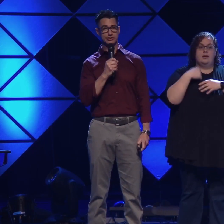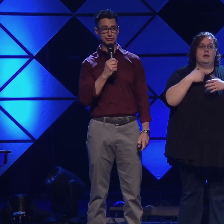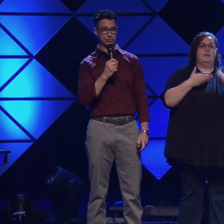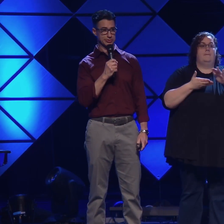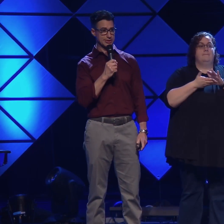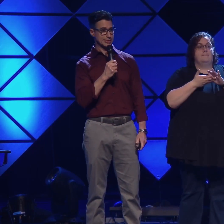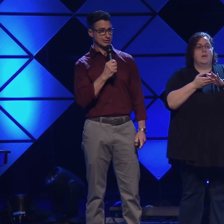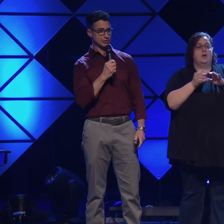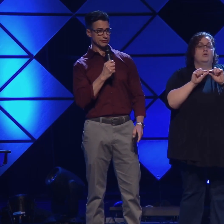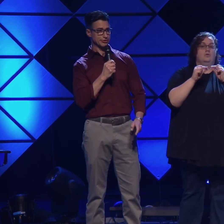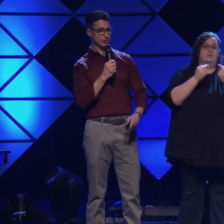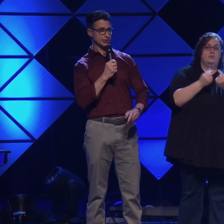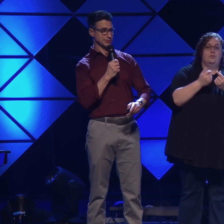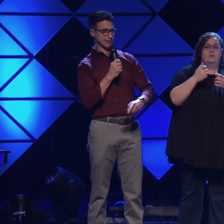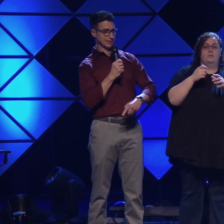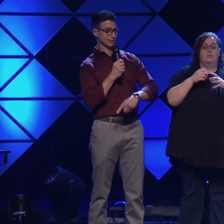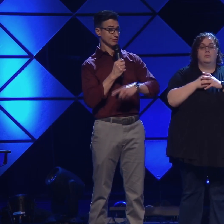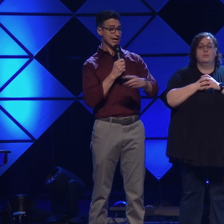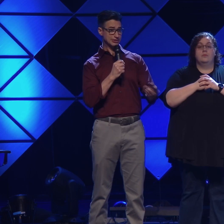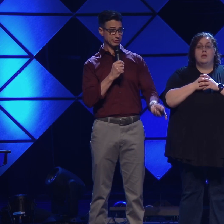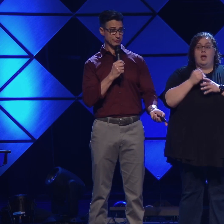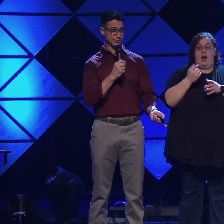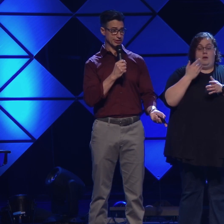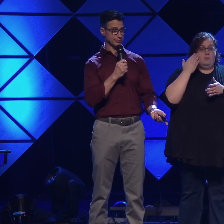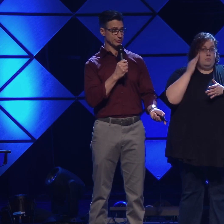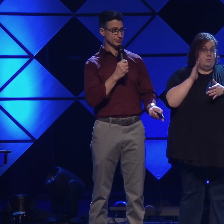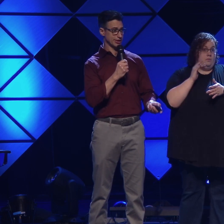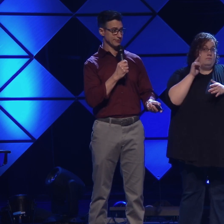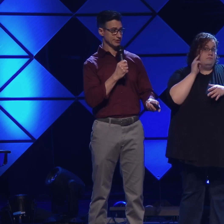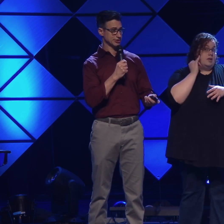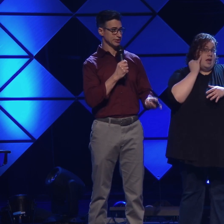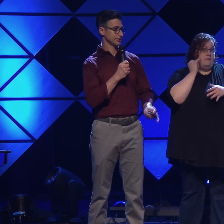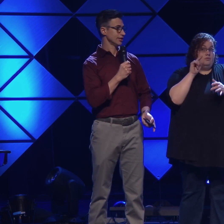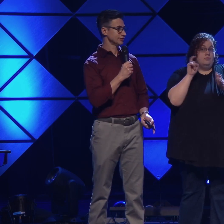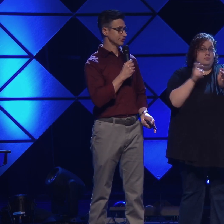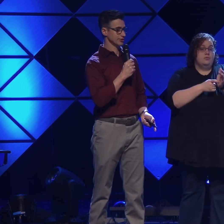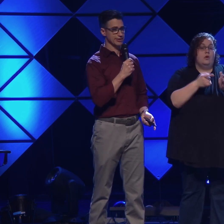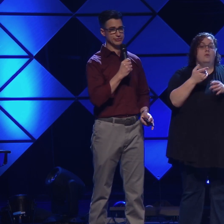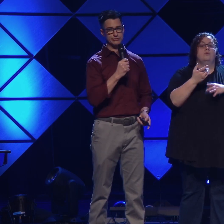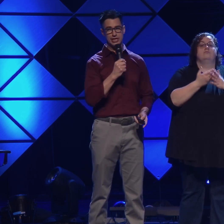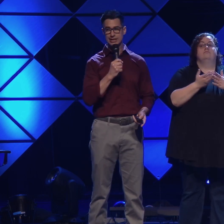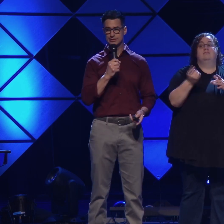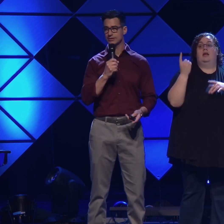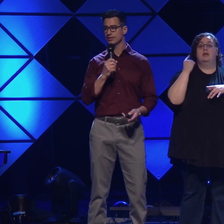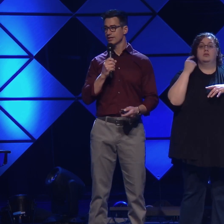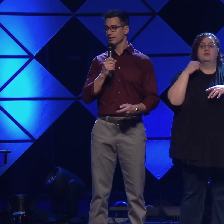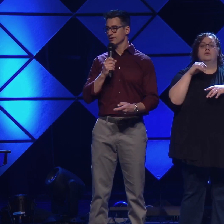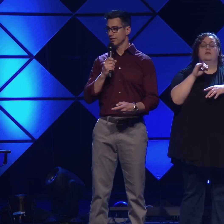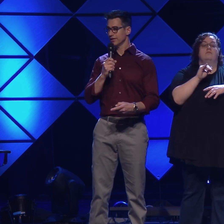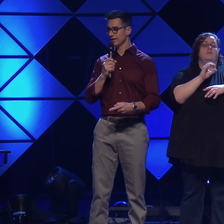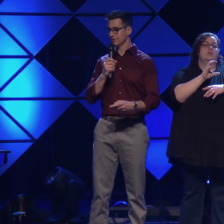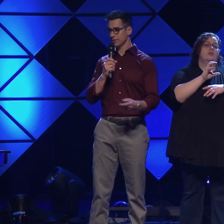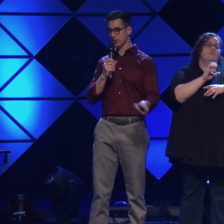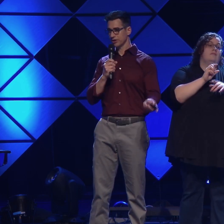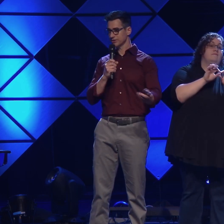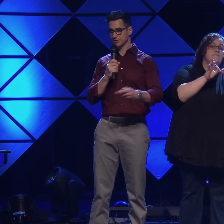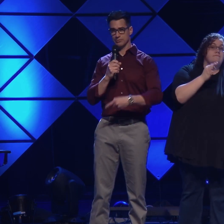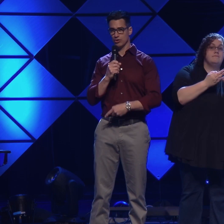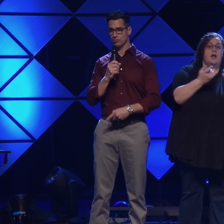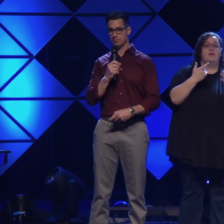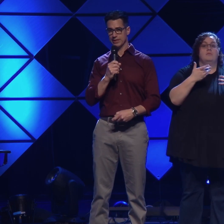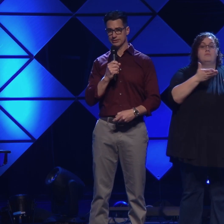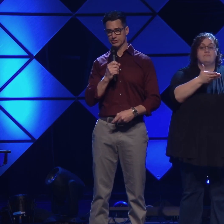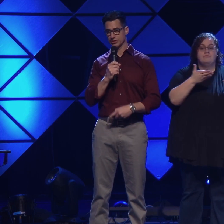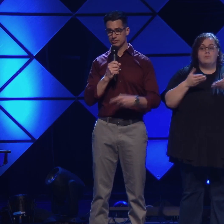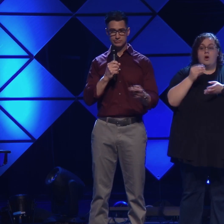and Cooks group. So I don't know if you noticed, but like last week, for example, Jeff and Shelly Lund and their nephew Jackson, they brought in